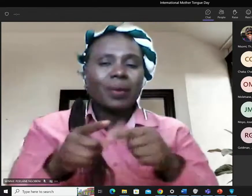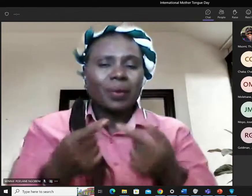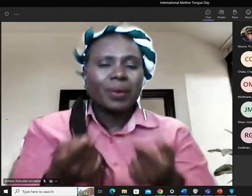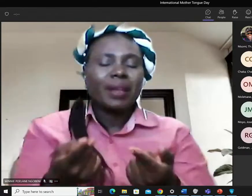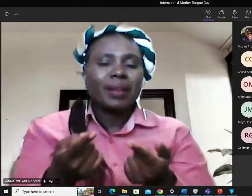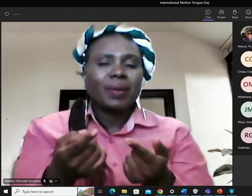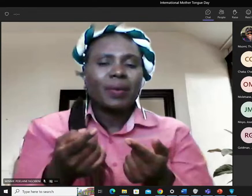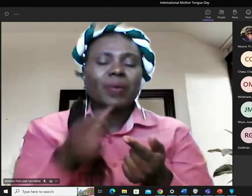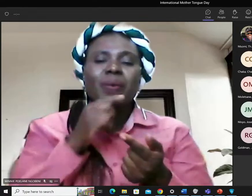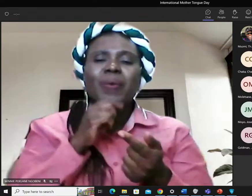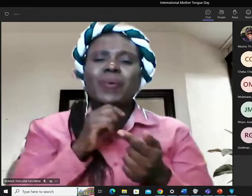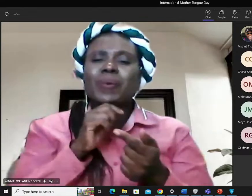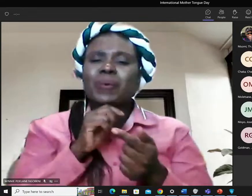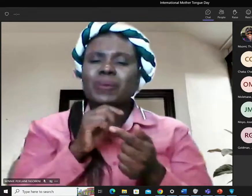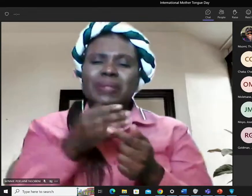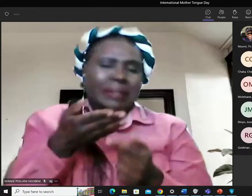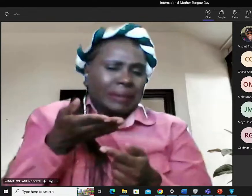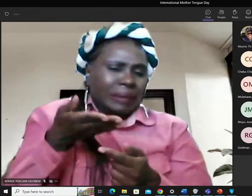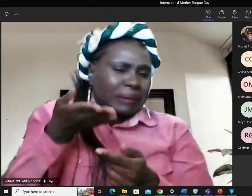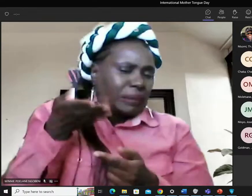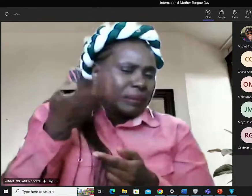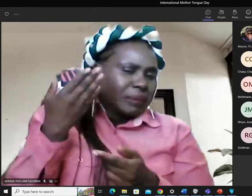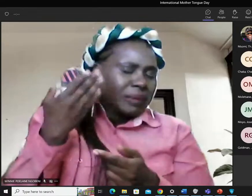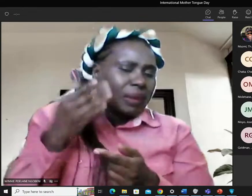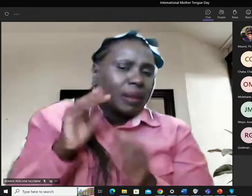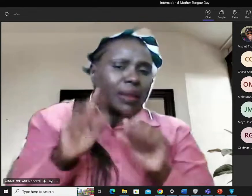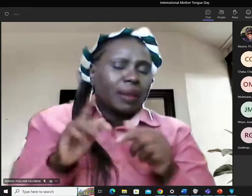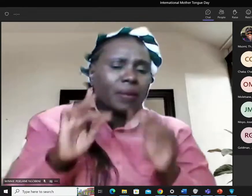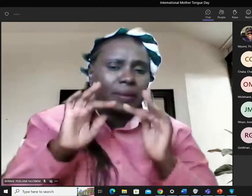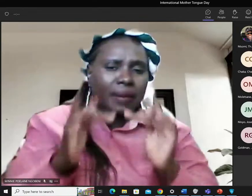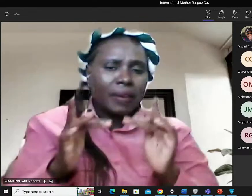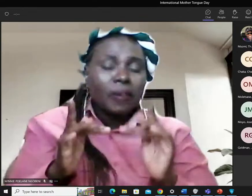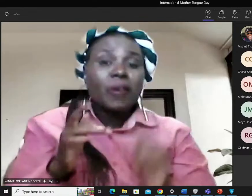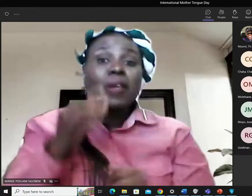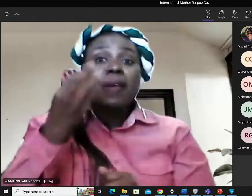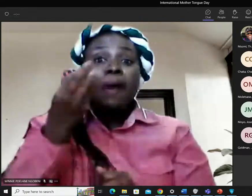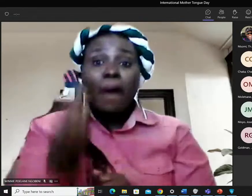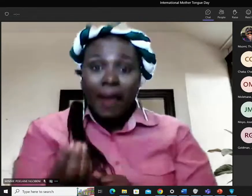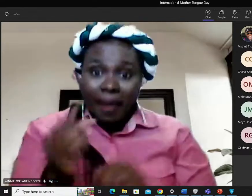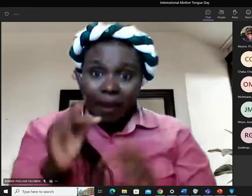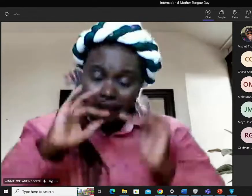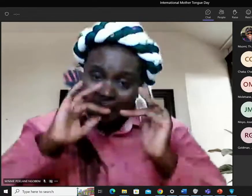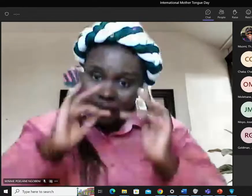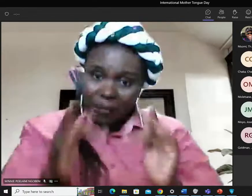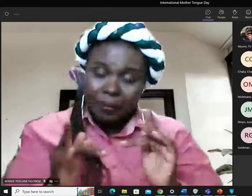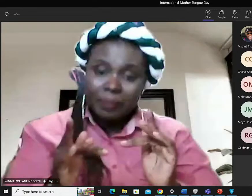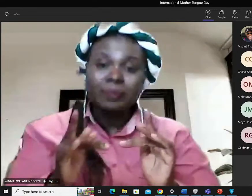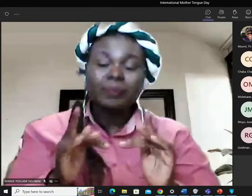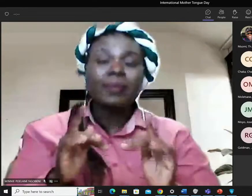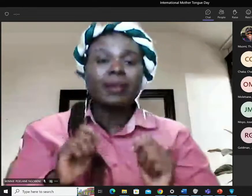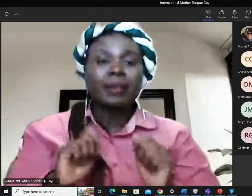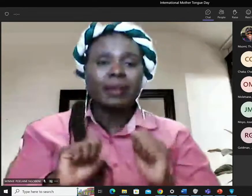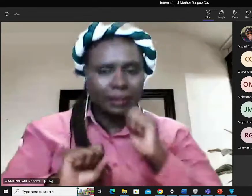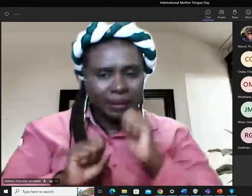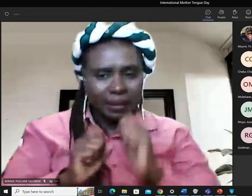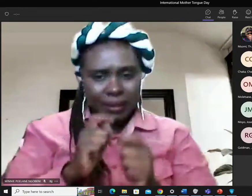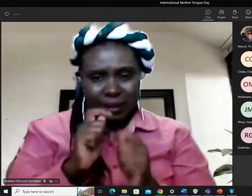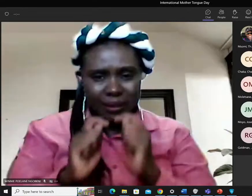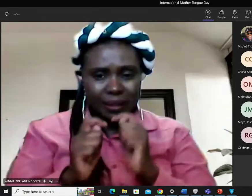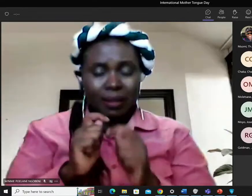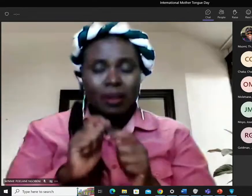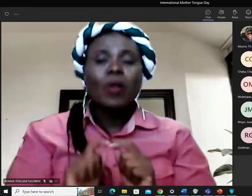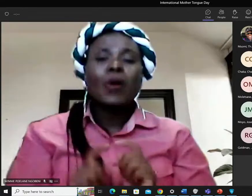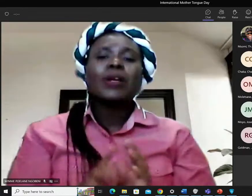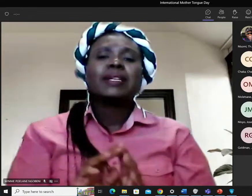that nobody is able to access that technology. So you've got to actually get to know your students and pitch it right. Lastly, we look at